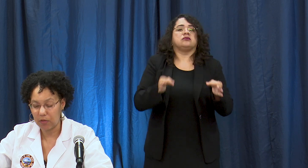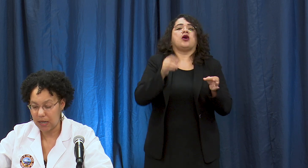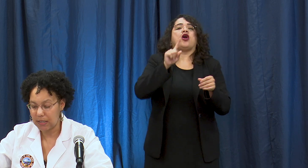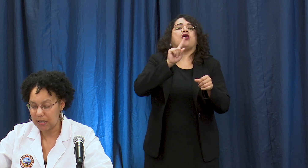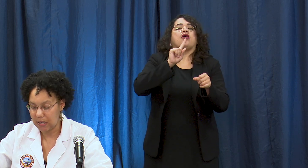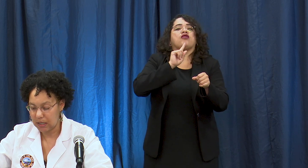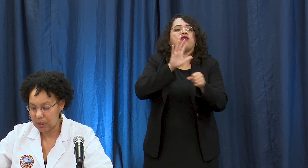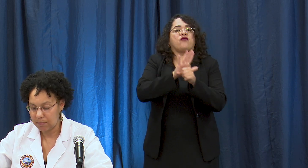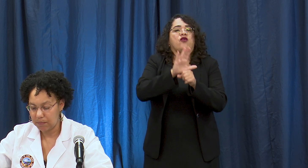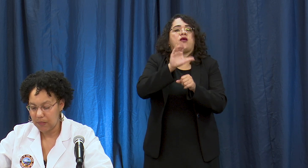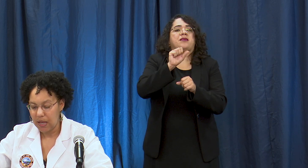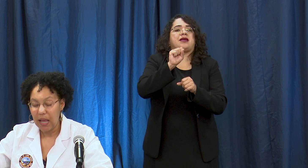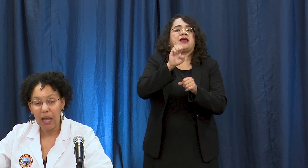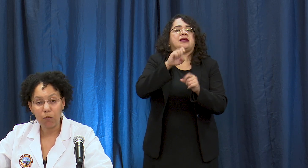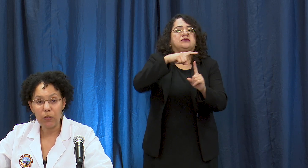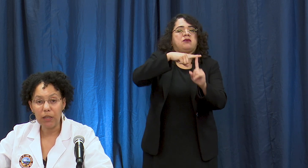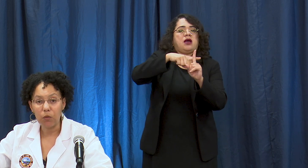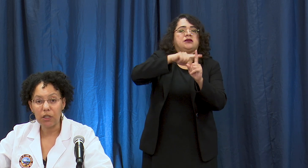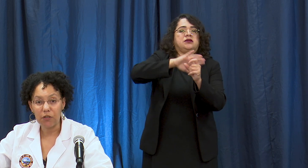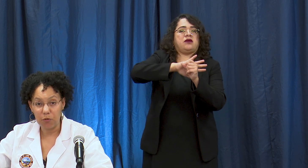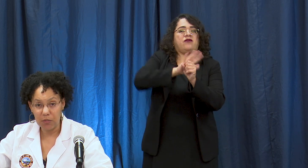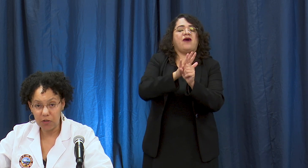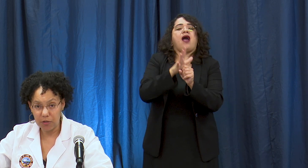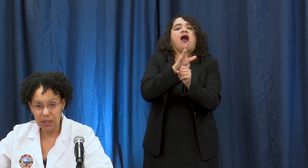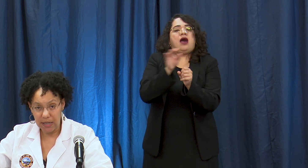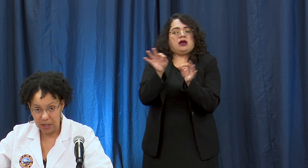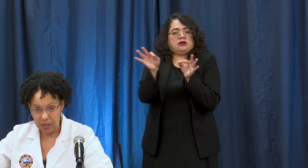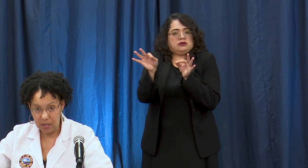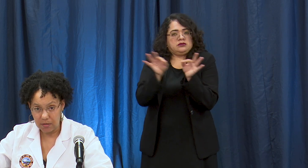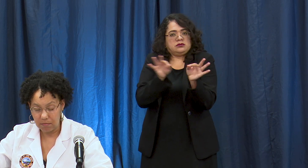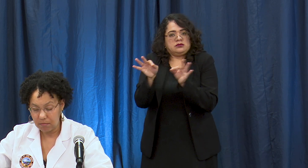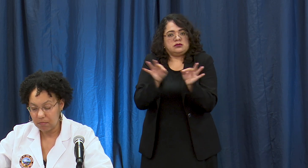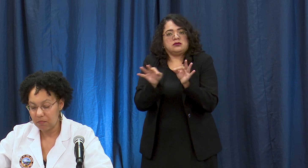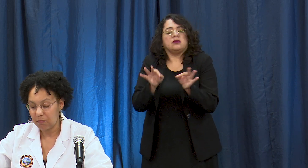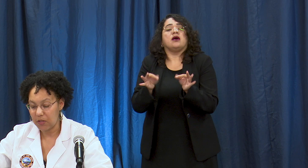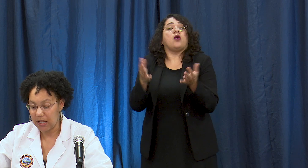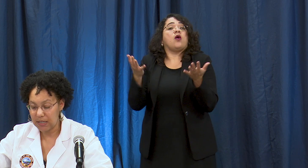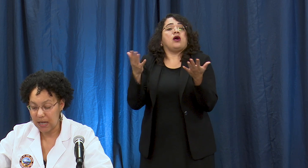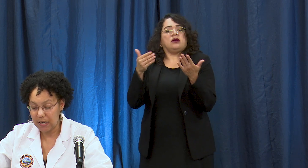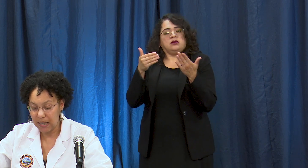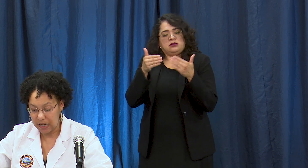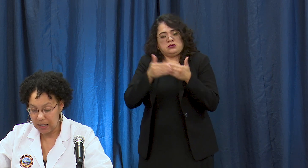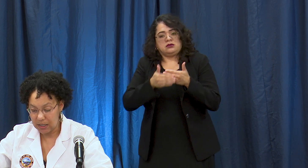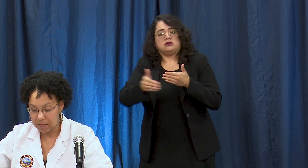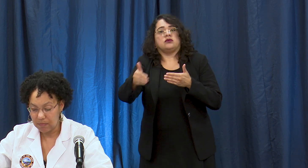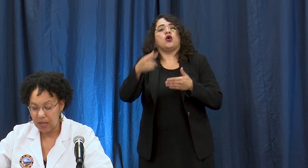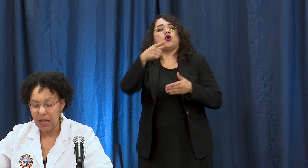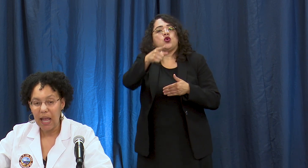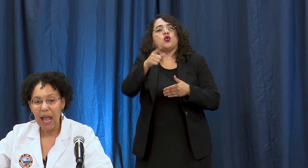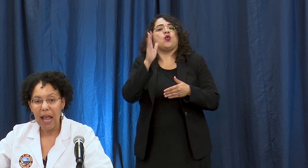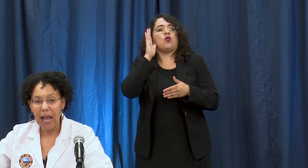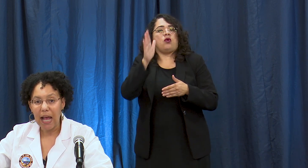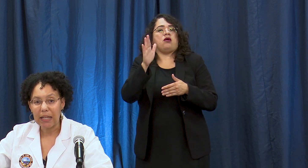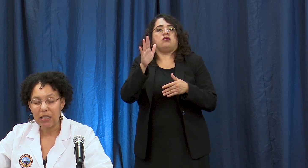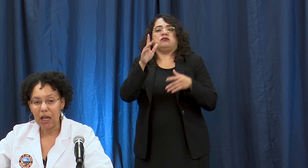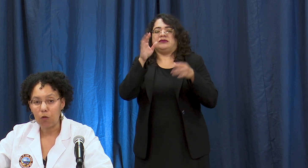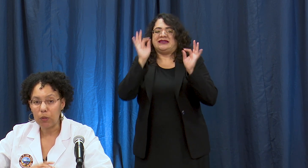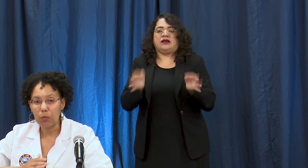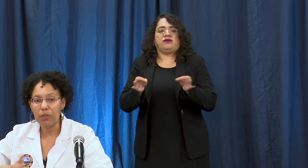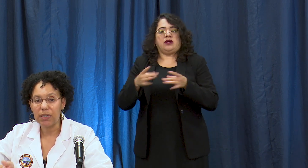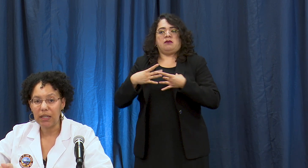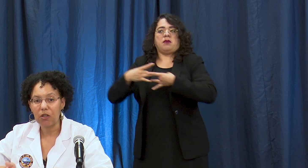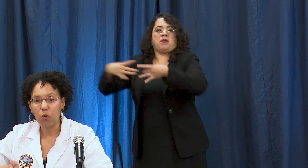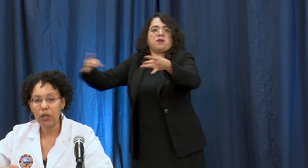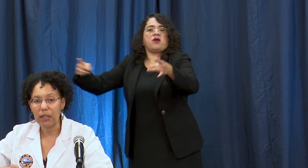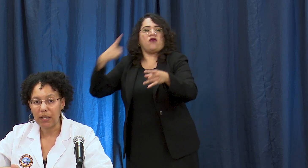of COVID-19. And we will assume that you're contagious for the next 9 days, and we